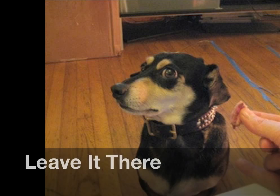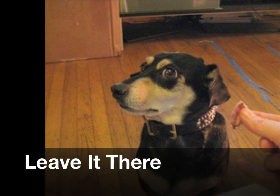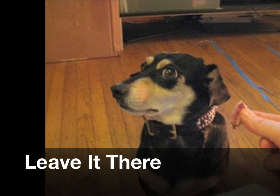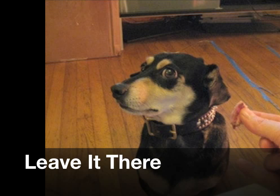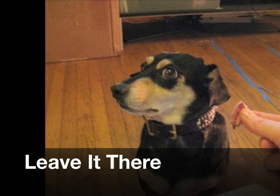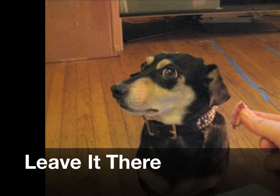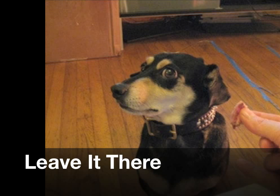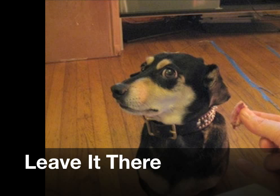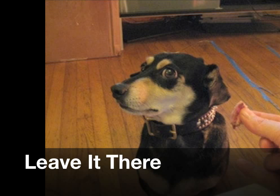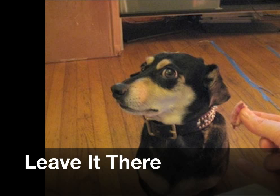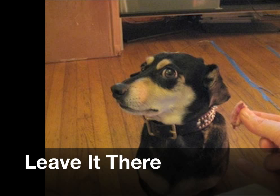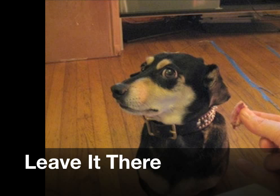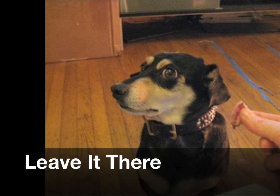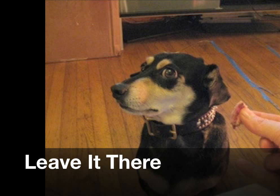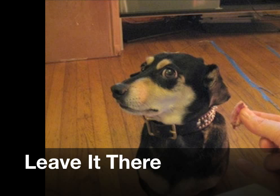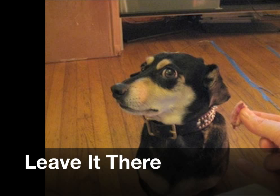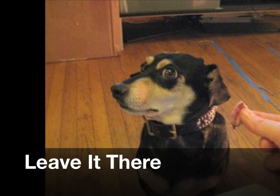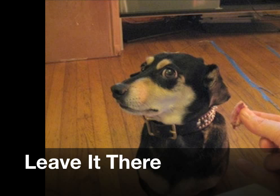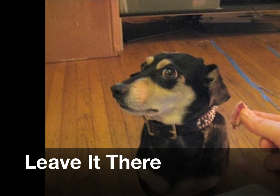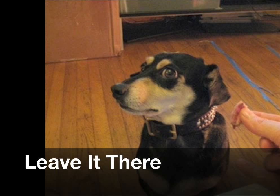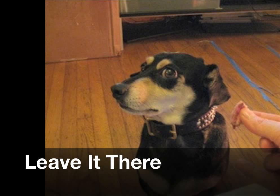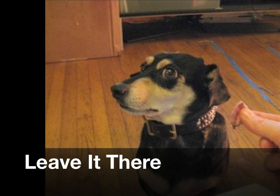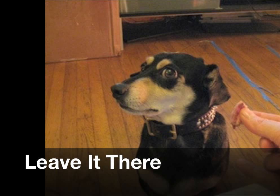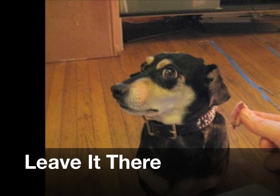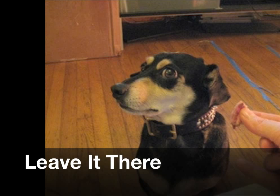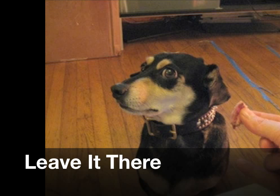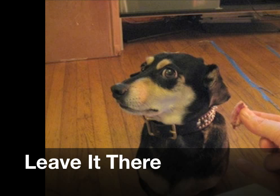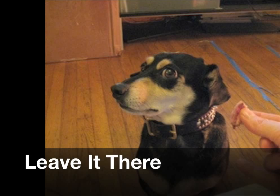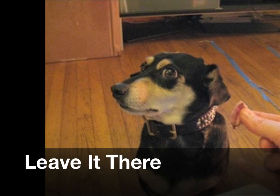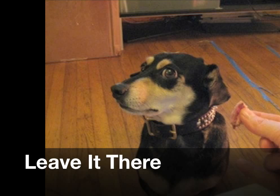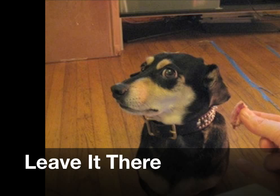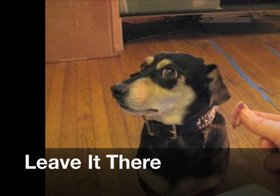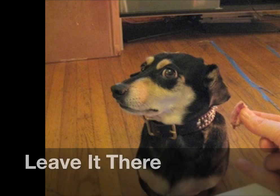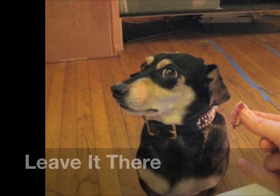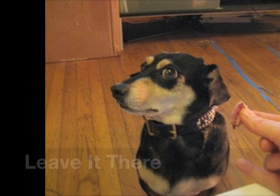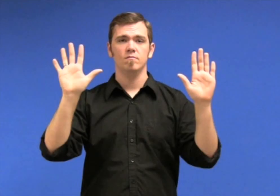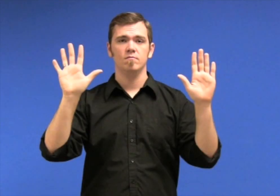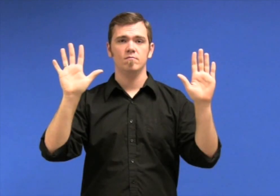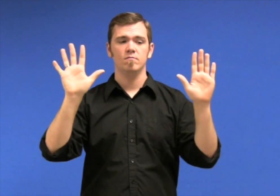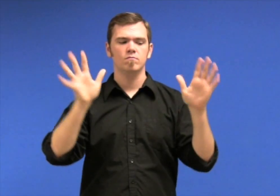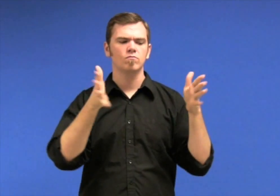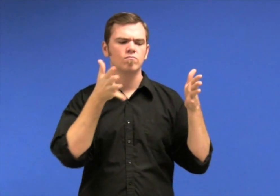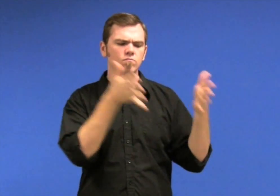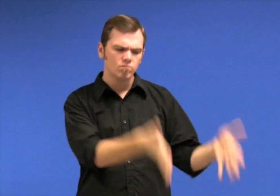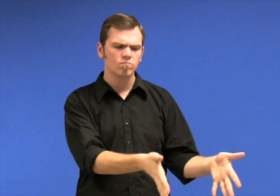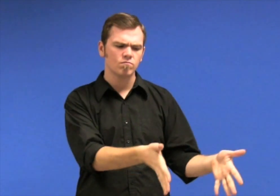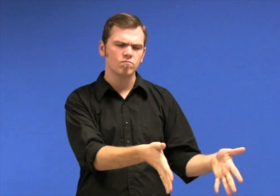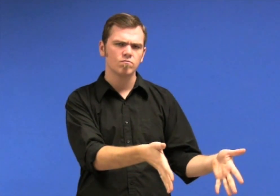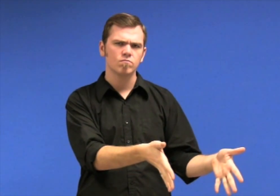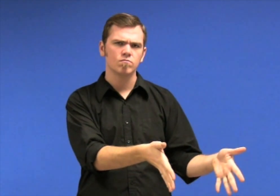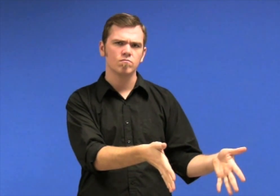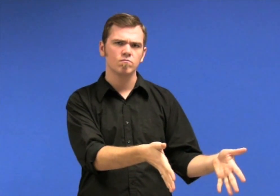All right, leave it there. Leave it there. This is a great one for dogs. If you tell them to leave it, it's leave it, or I left it